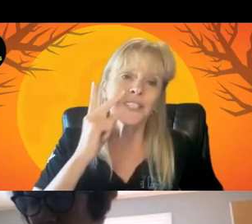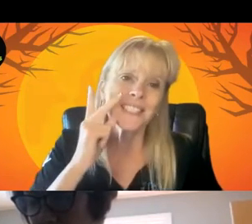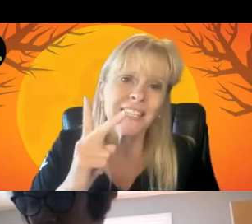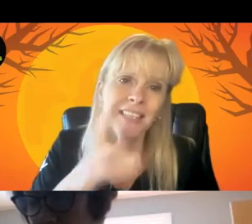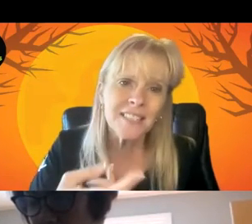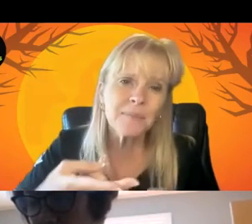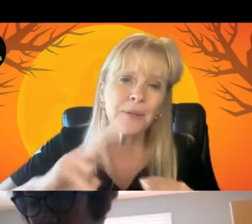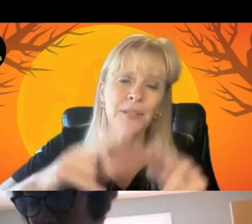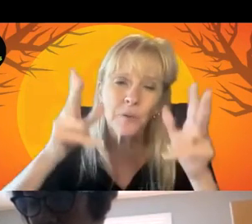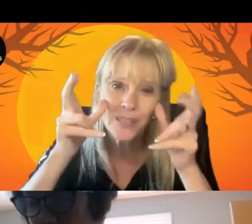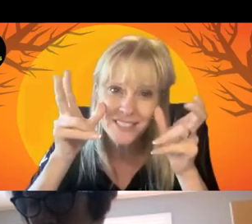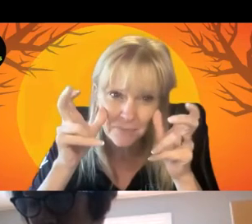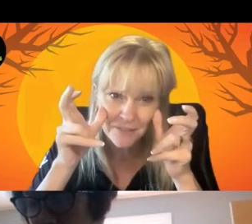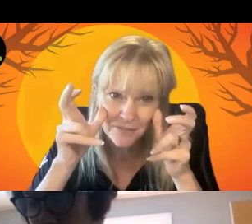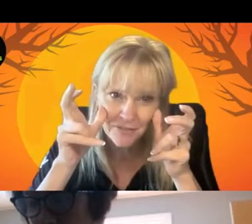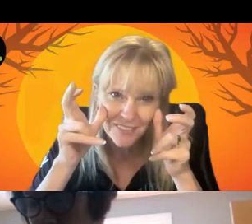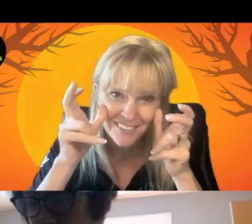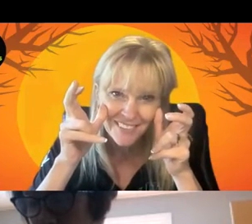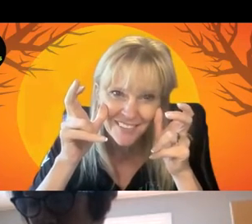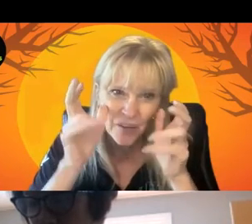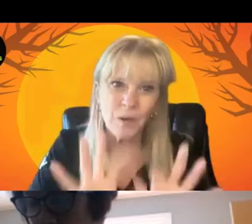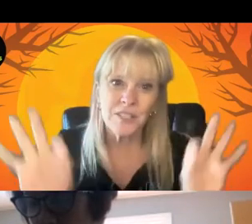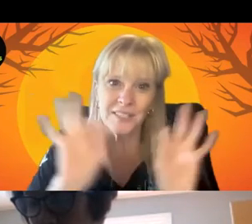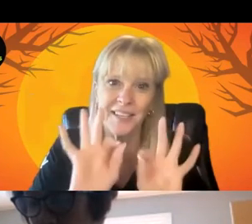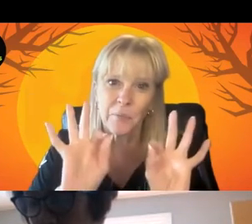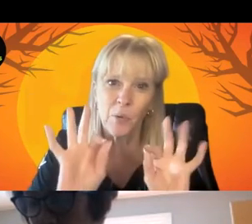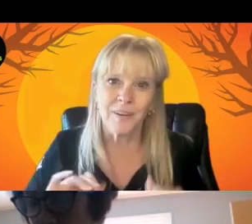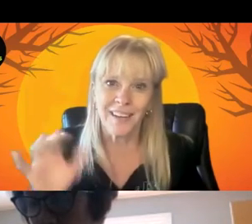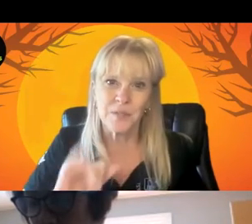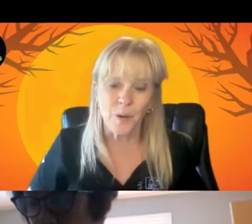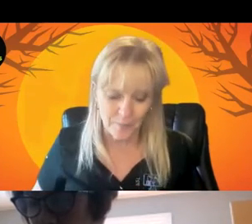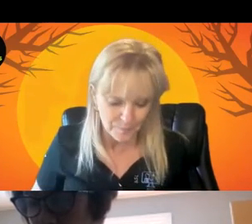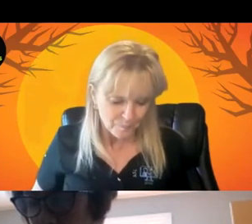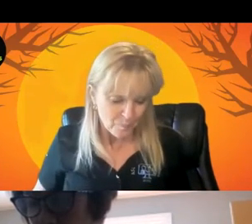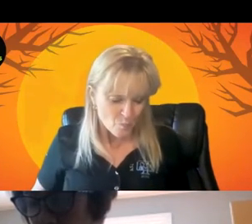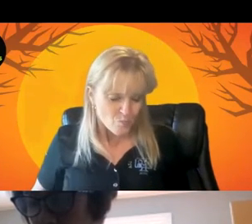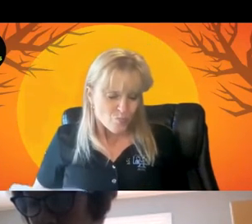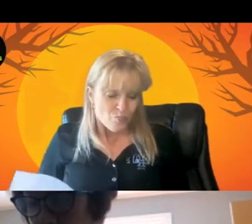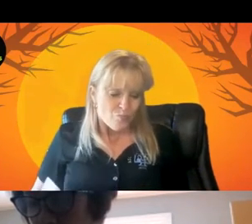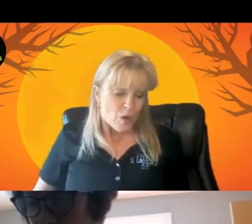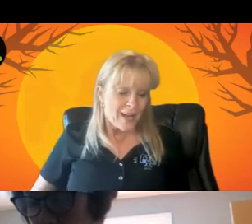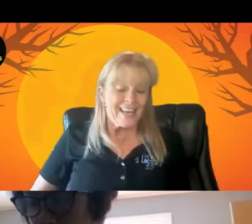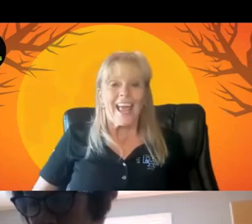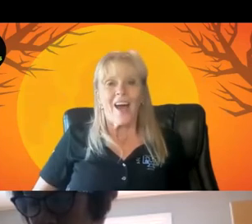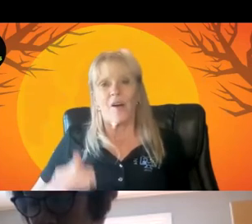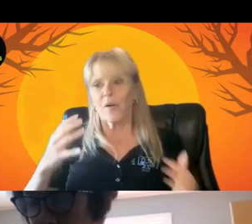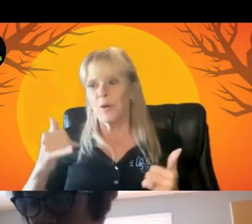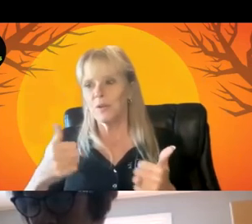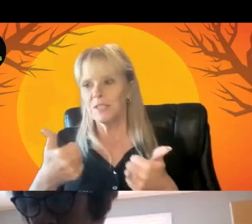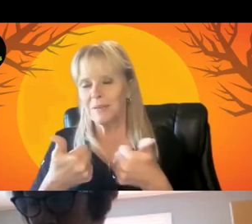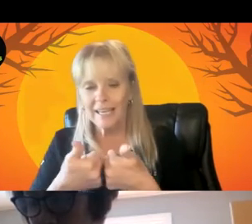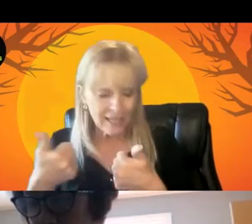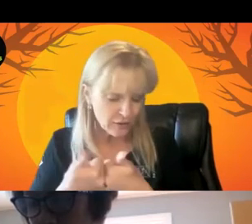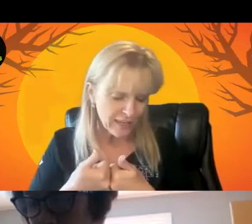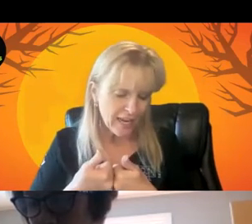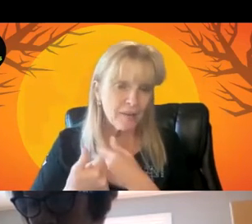So as you can see, this is building receptive, which is important as well. Okay, now we're